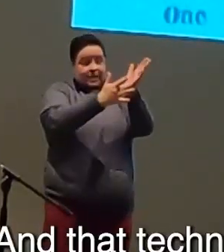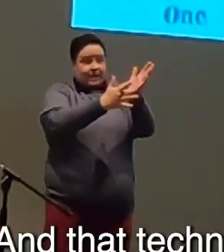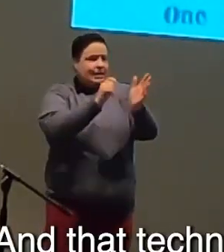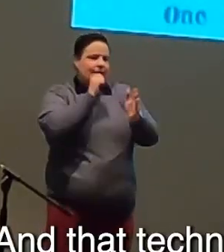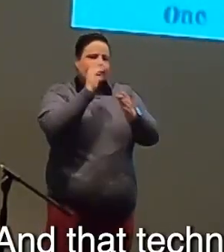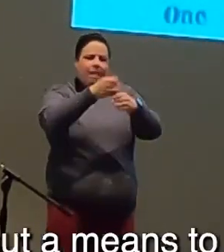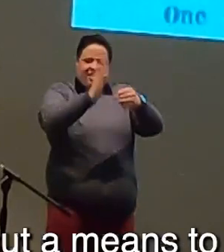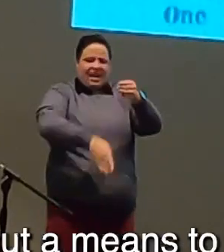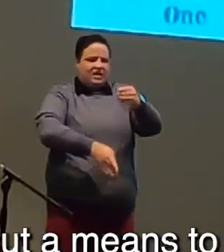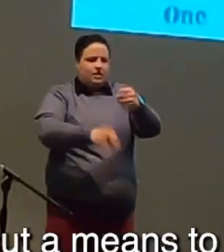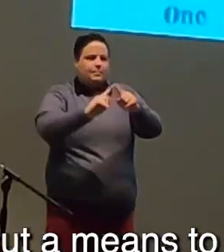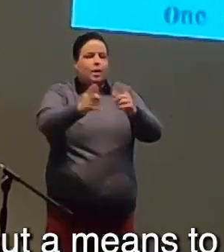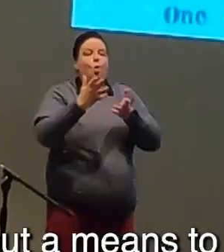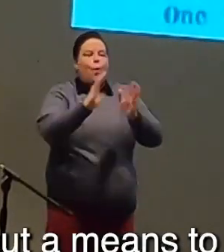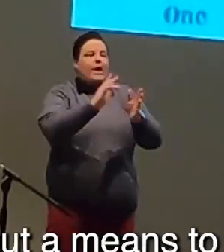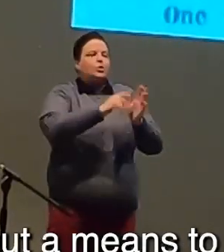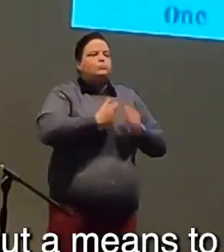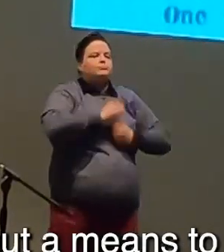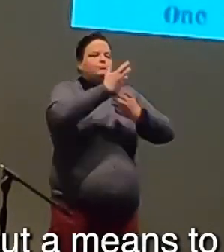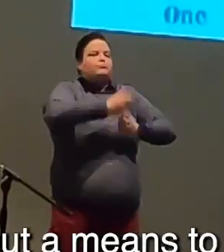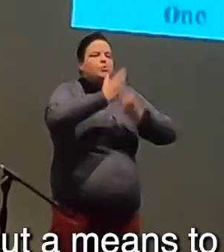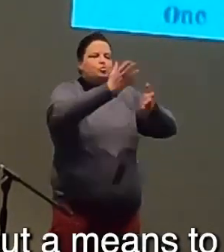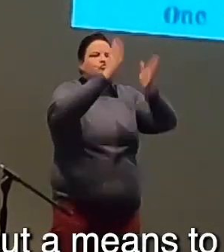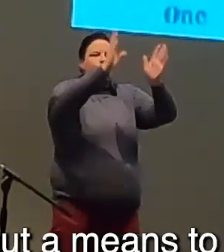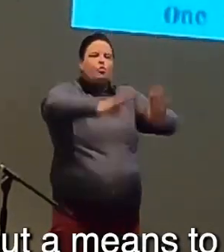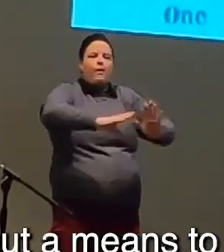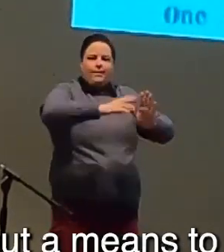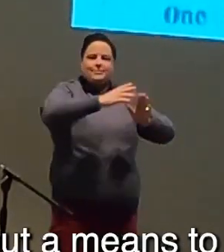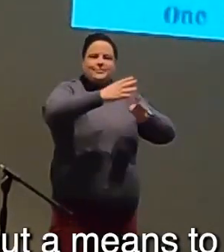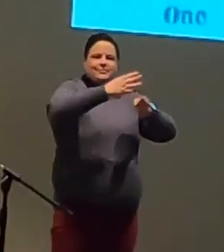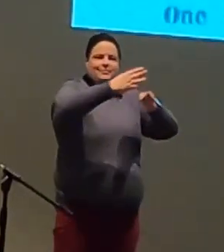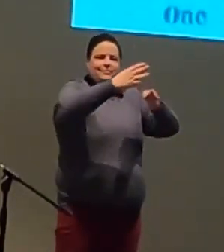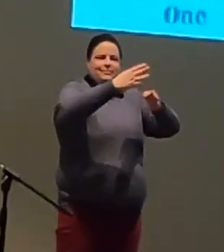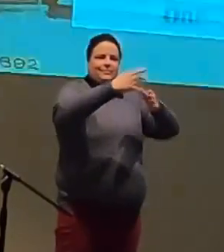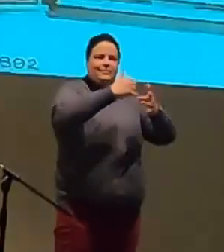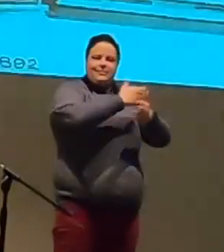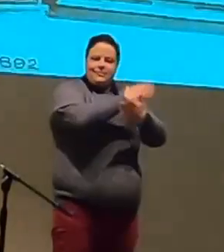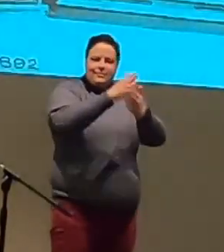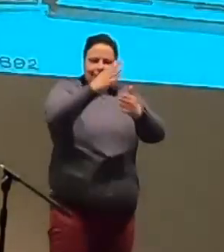in itself, but a means to a great end, which is life.